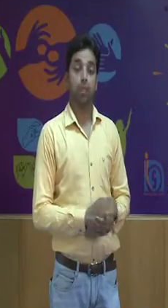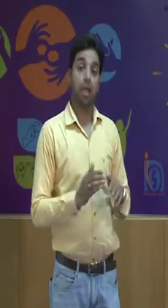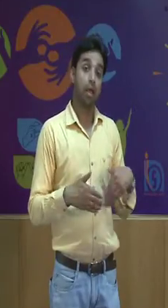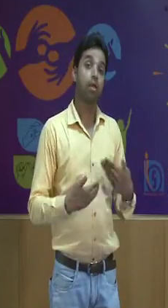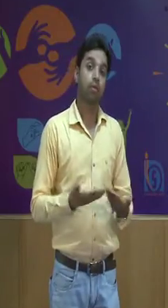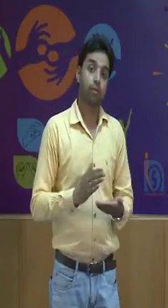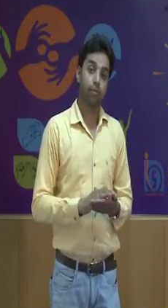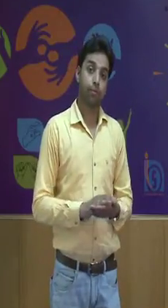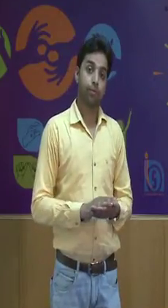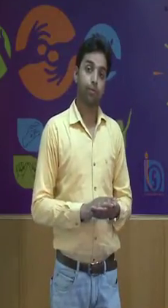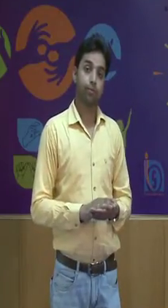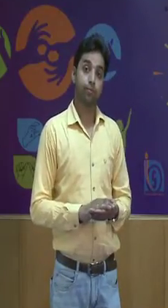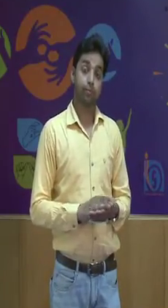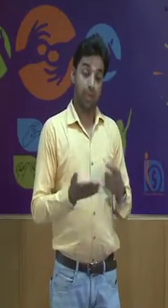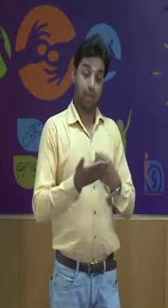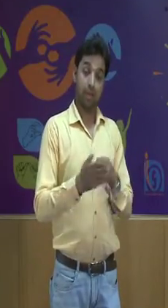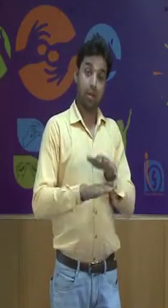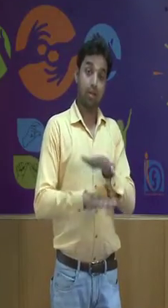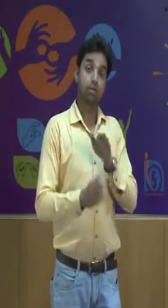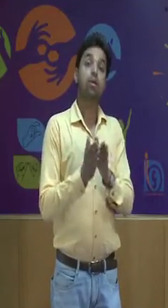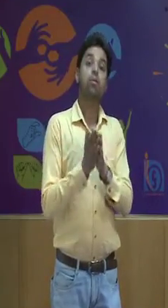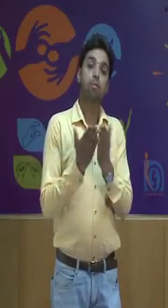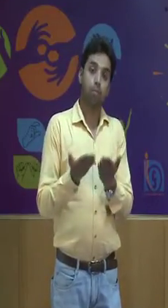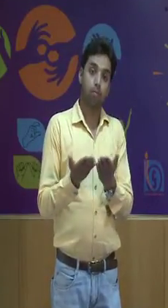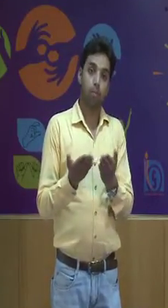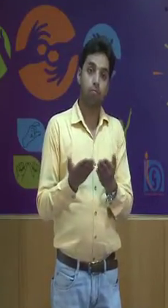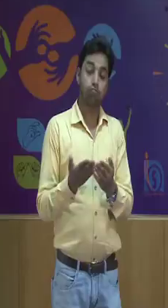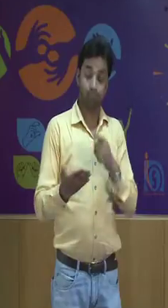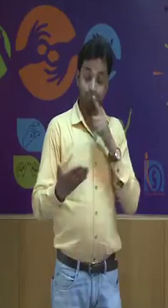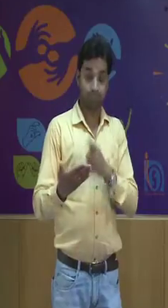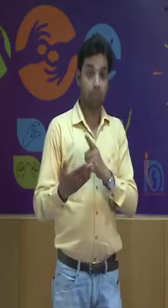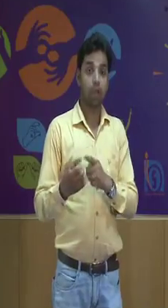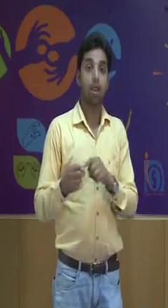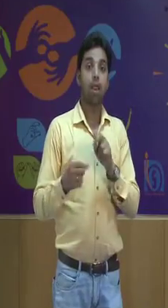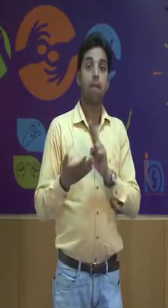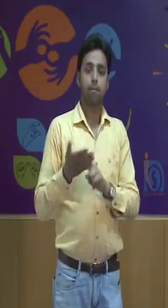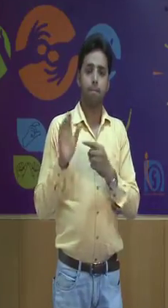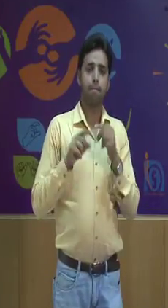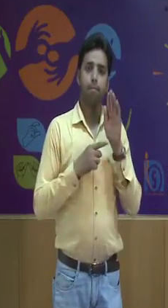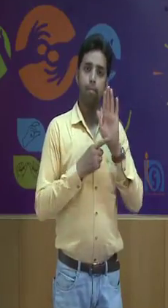In fact, the religious books strictly mentioned